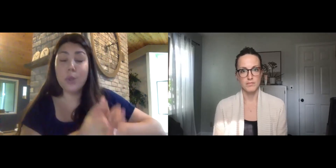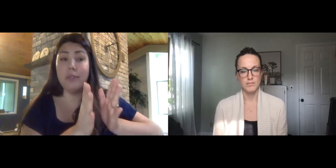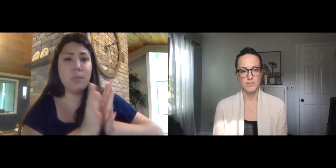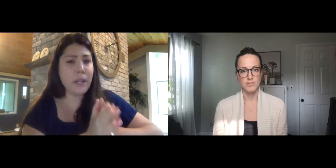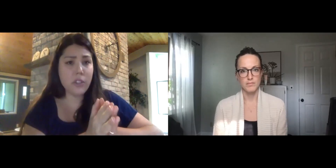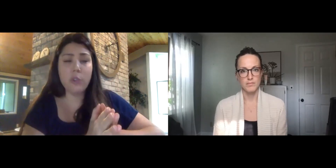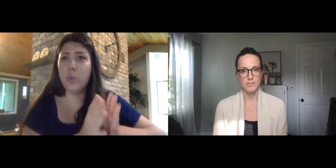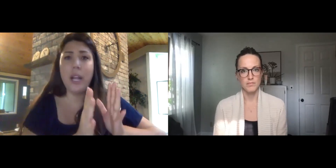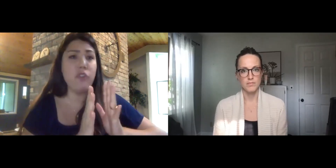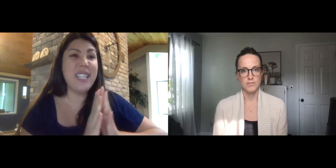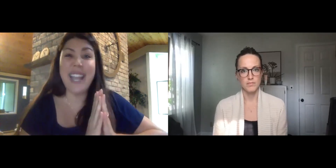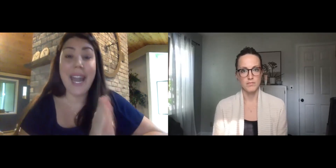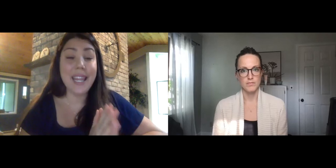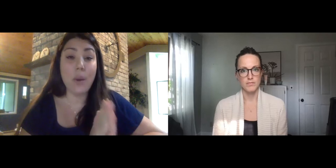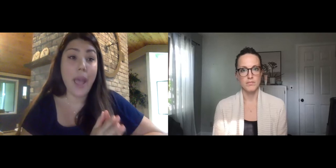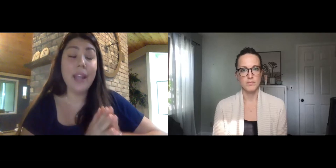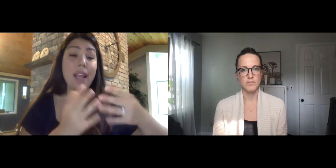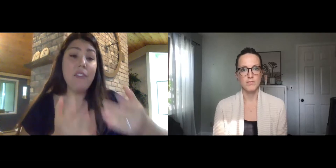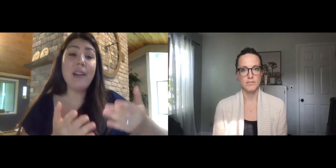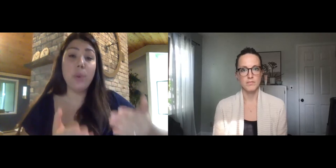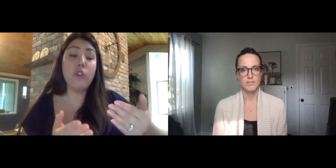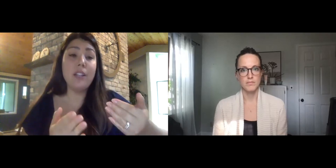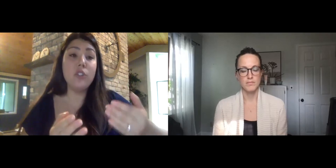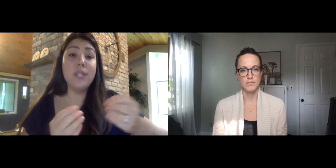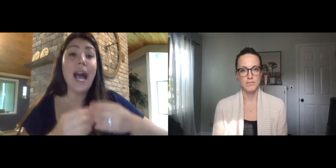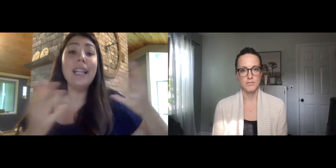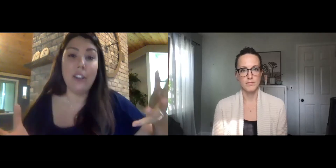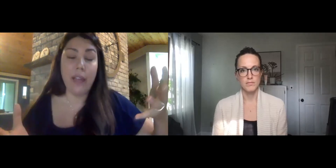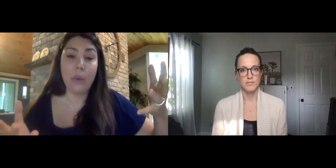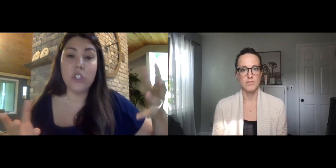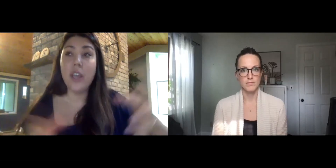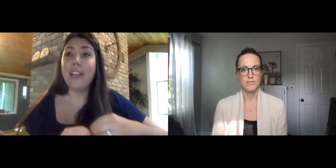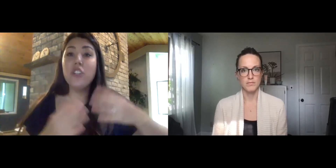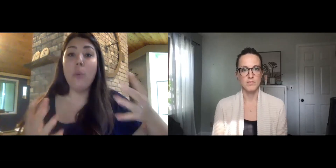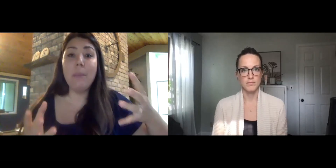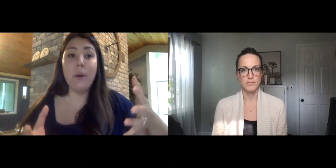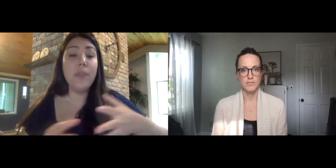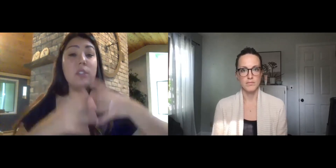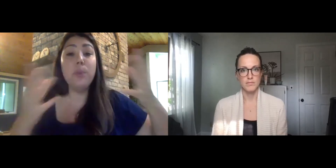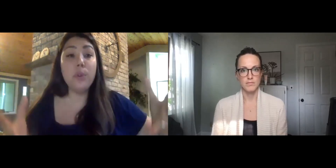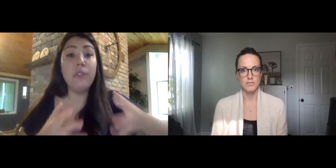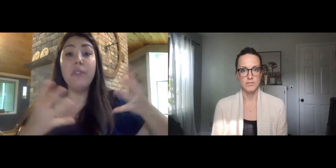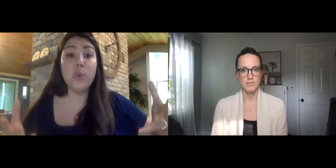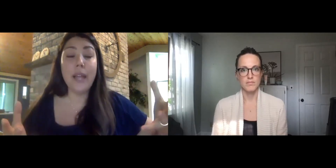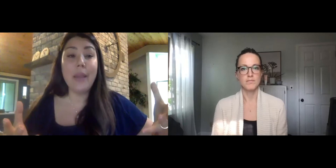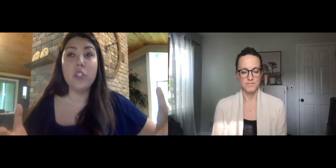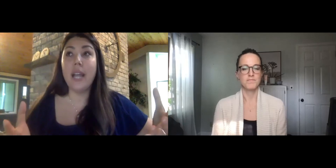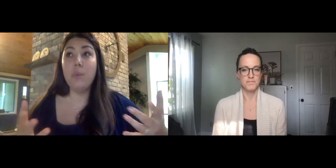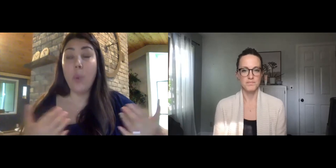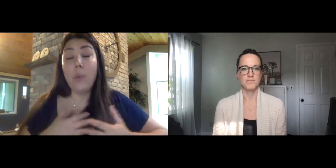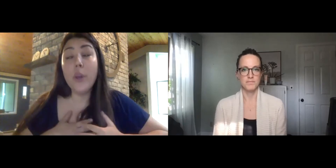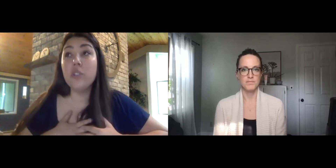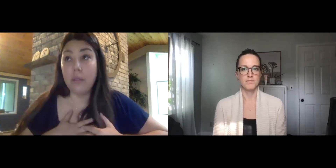language, we respect your culture. We're not trying to take anything away. In fact, what we're trying to do is highlight your language and show people this beautiful visual language.